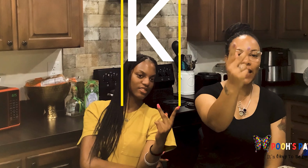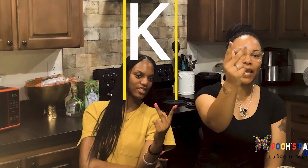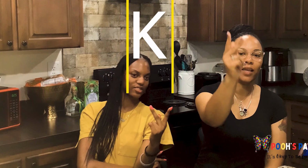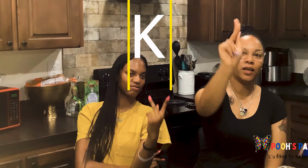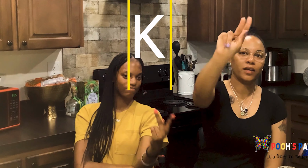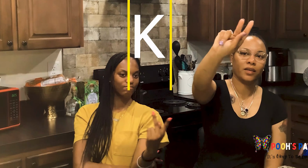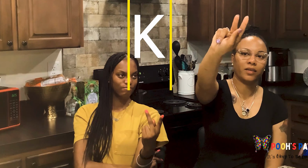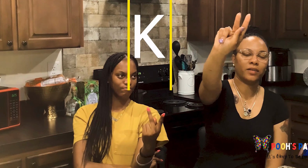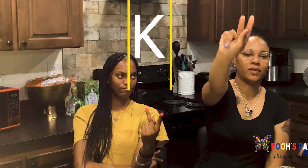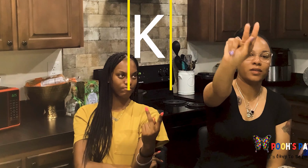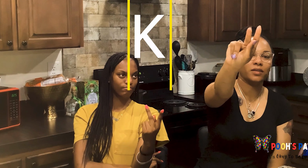K.